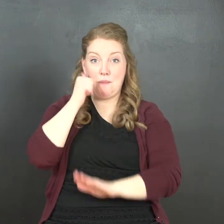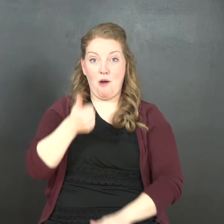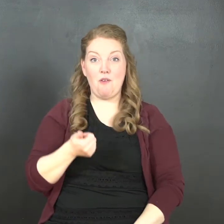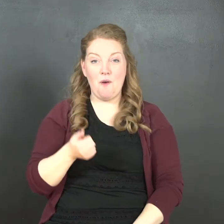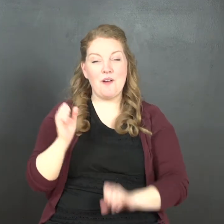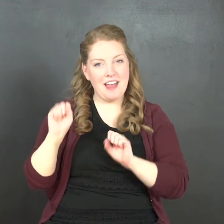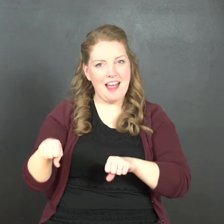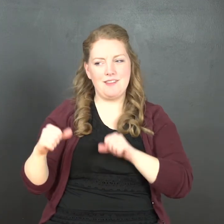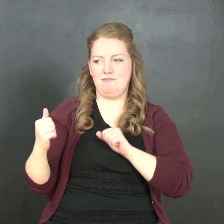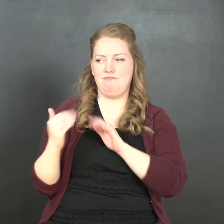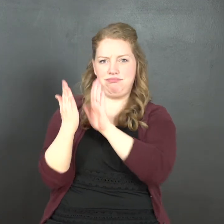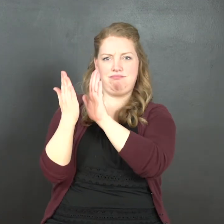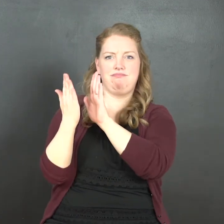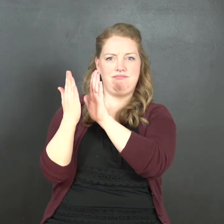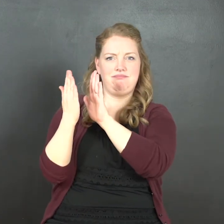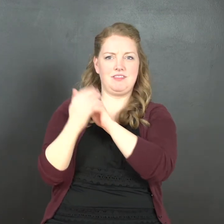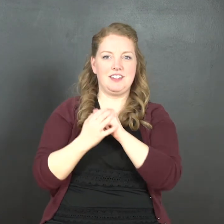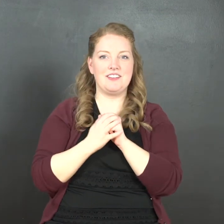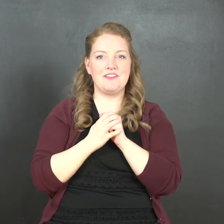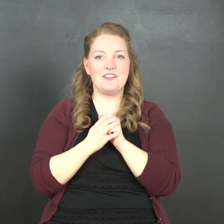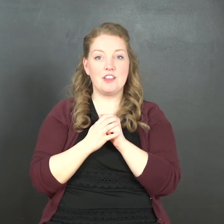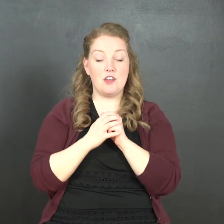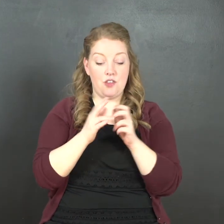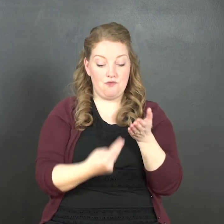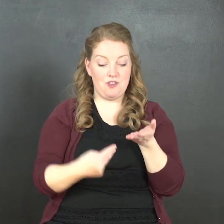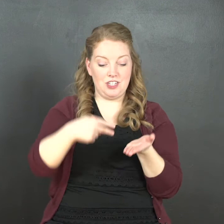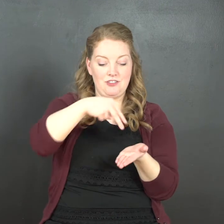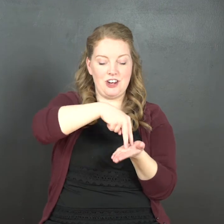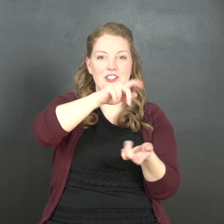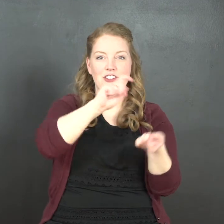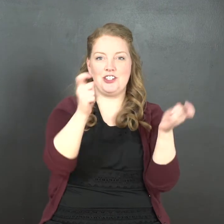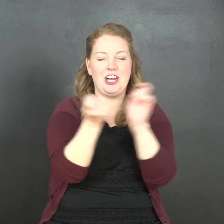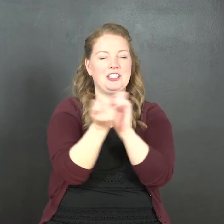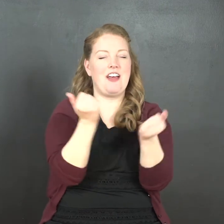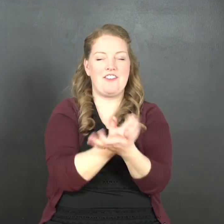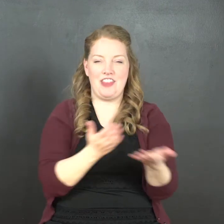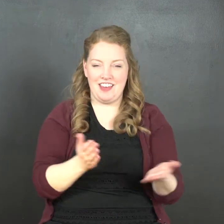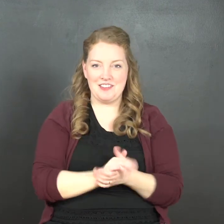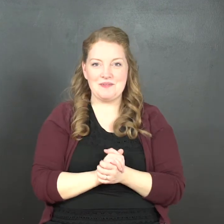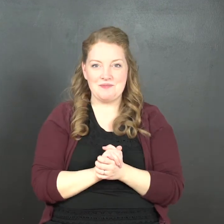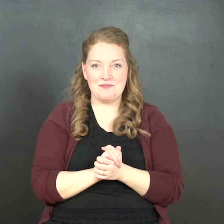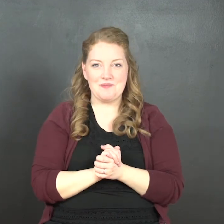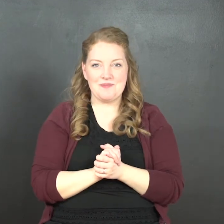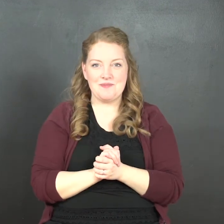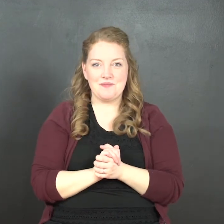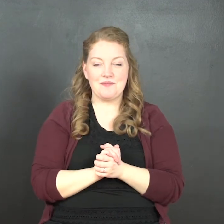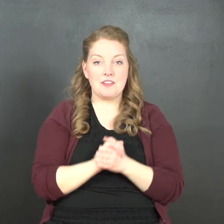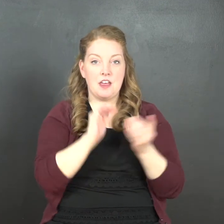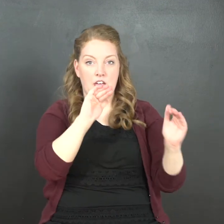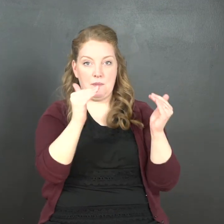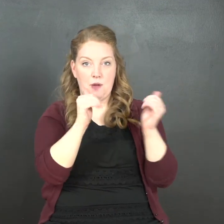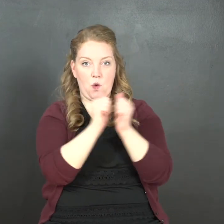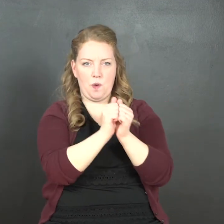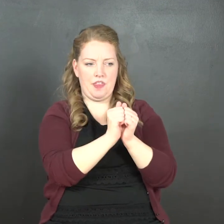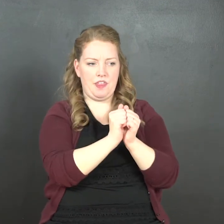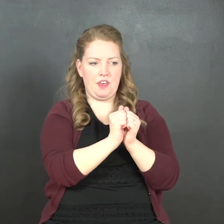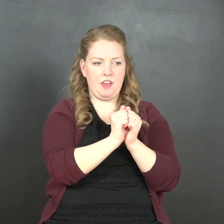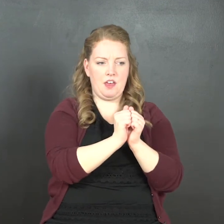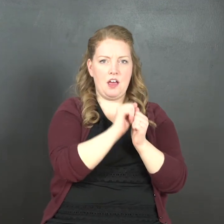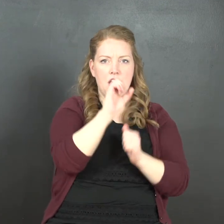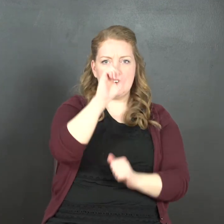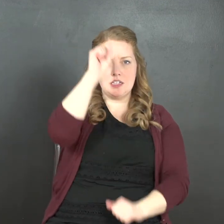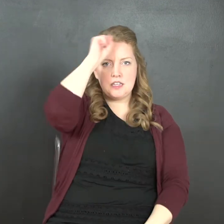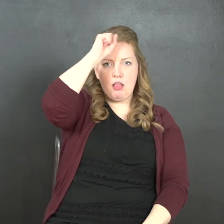he lives, I can face tomorrow." Boy, the resurrection changes everything. But compare this with